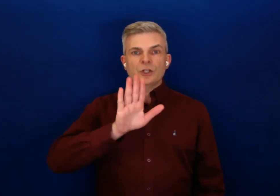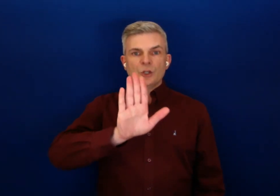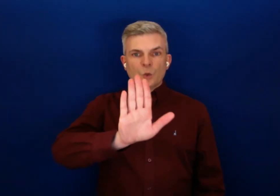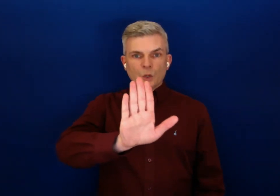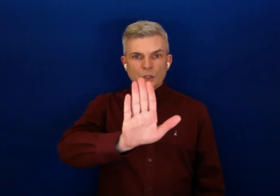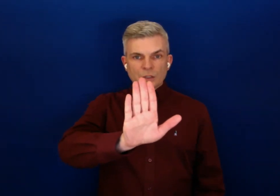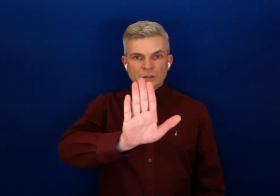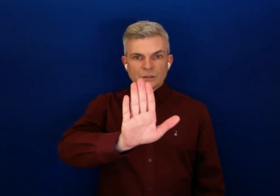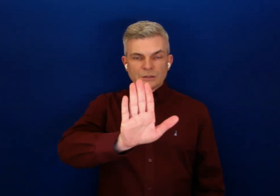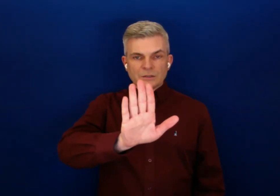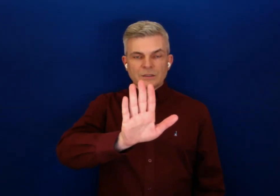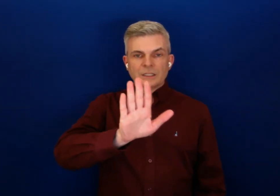your,